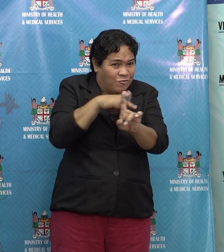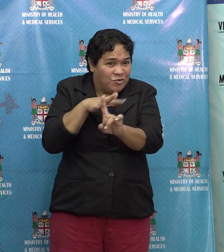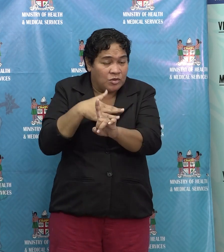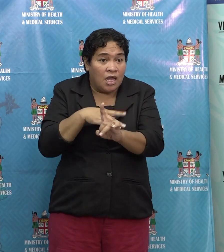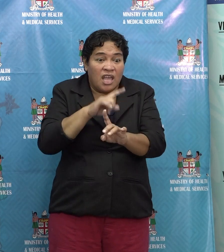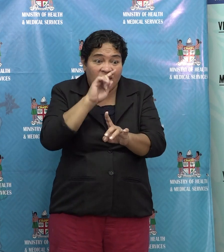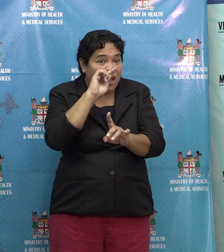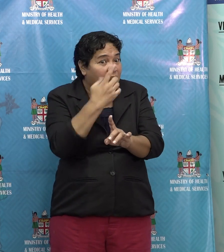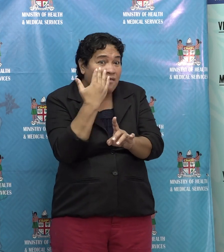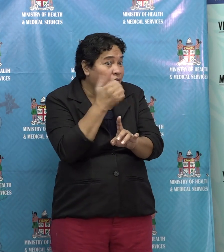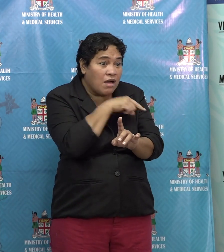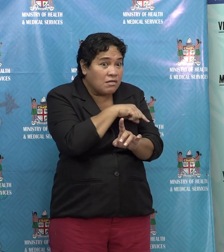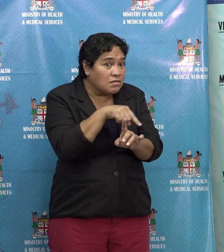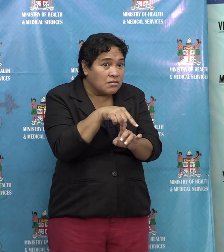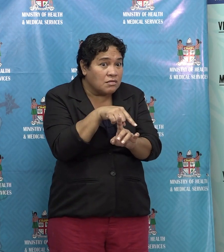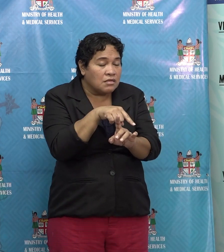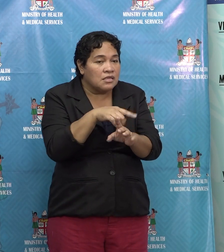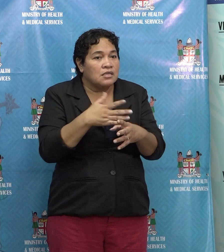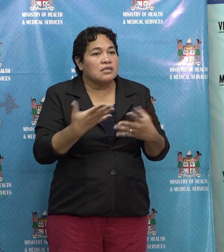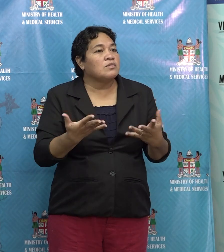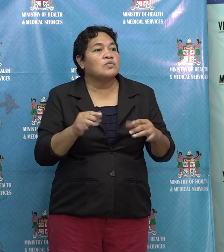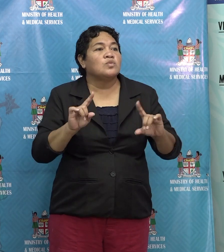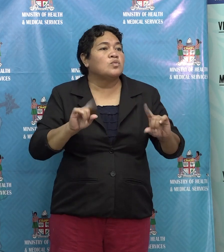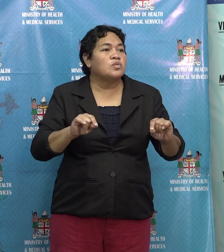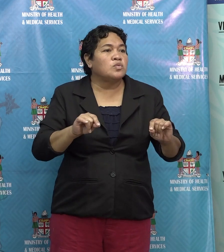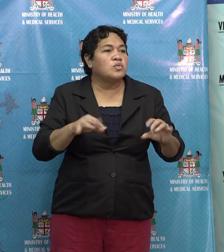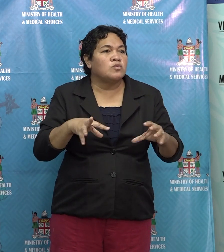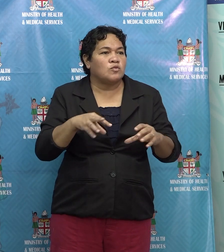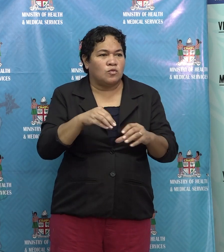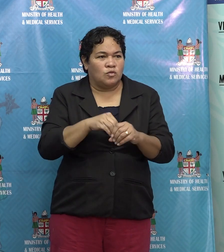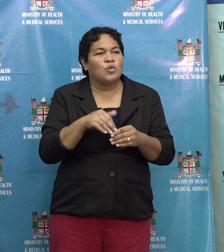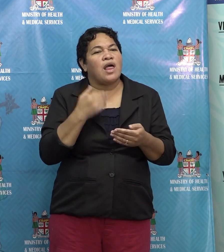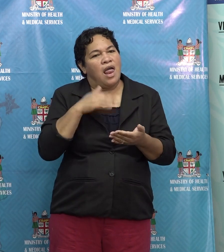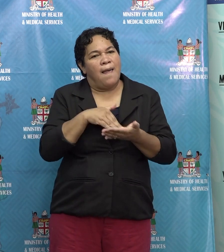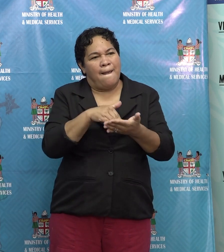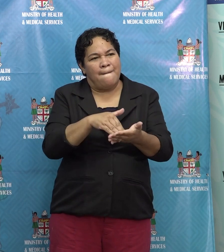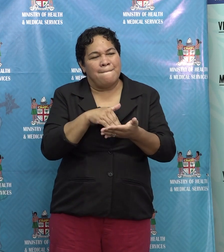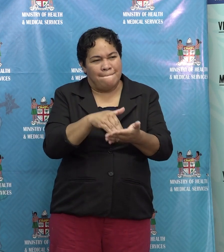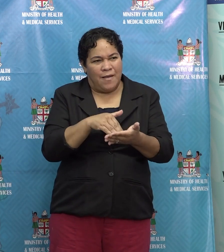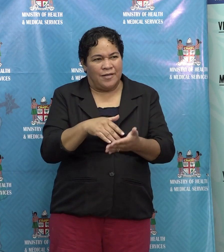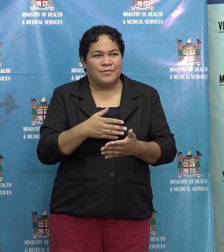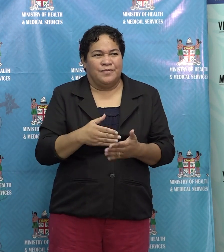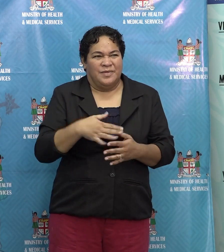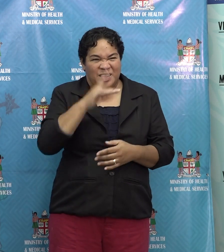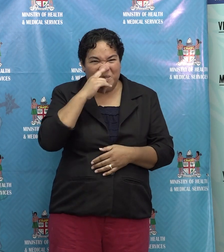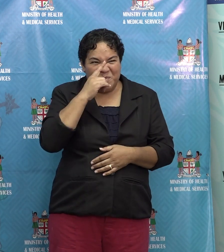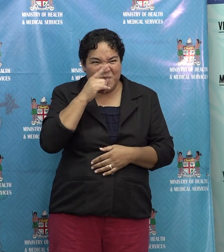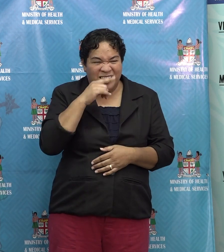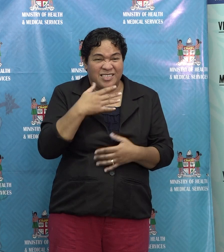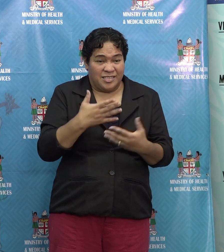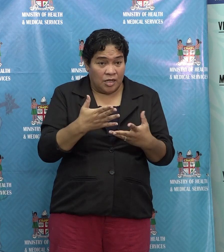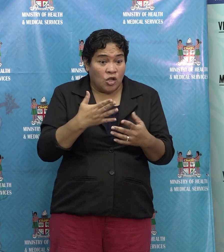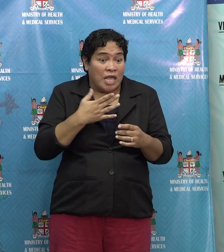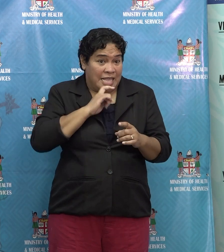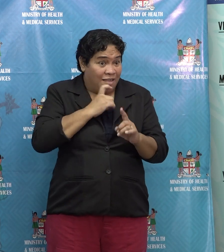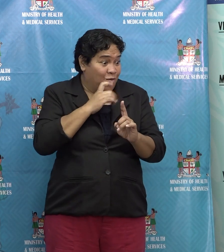we can't get that, then we keep on responding to the new cases. The reason why we want a source point is only because from the case to the source point, if we